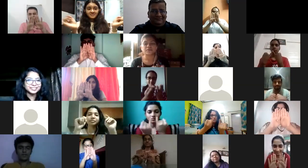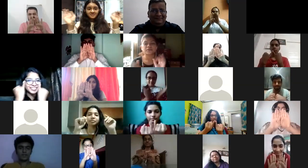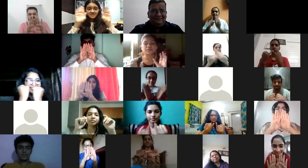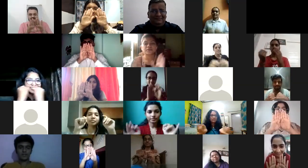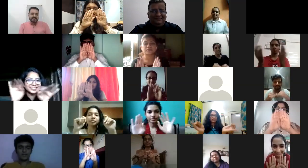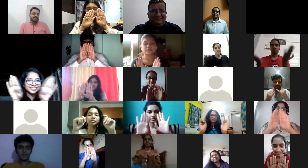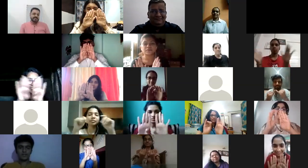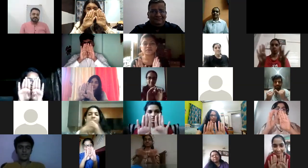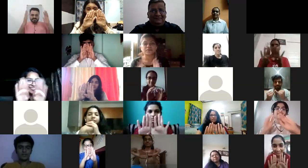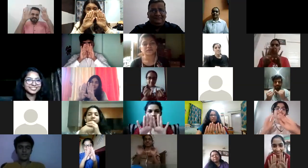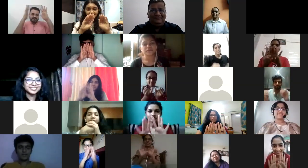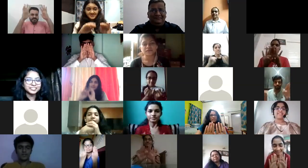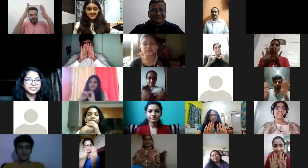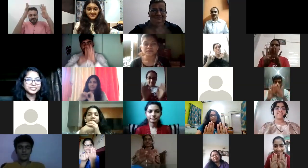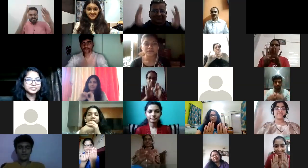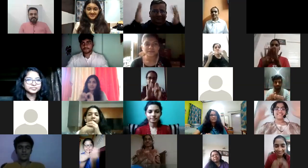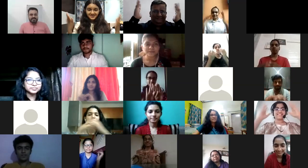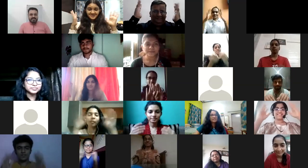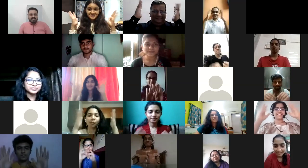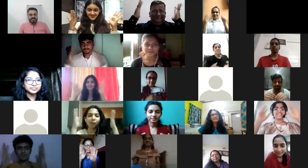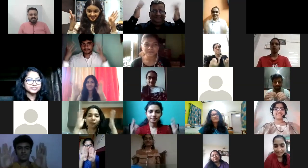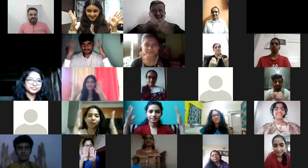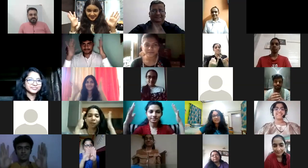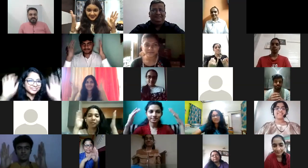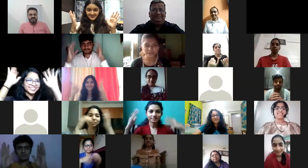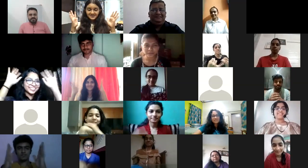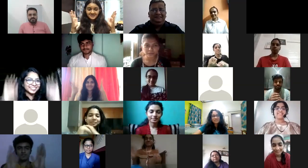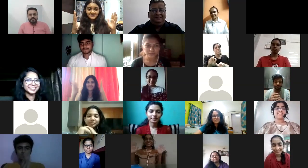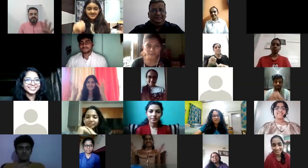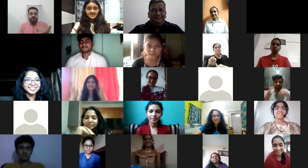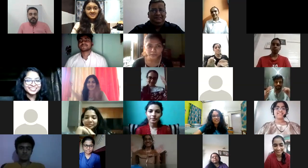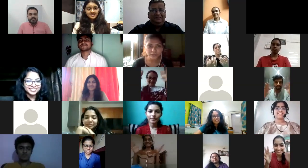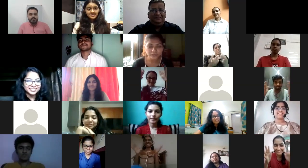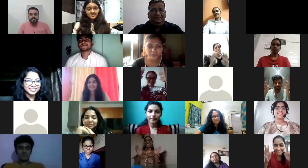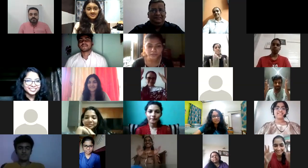Yes? Good one. Okay. The alphabet Q,